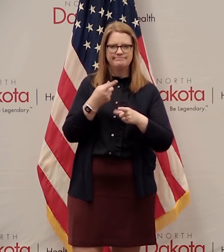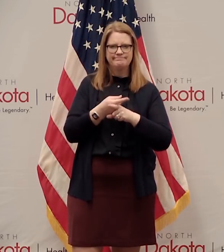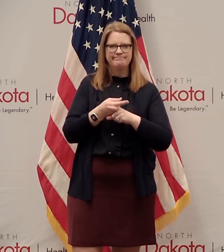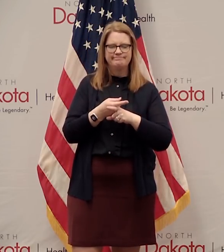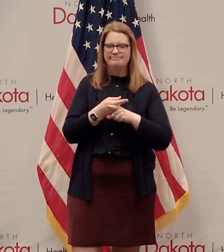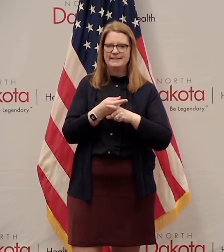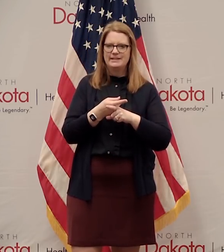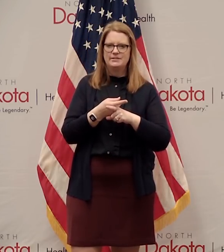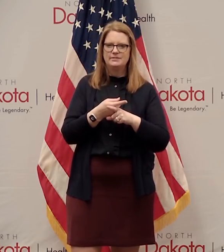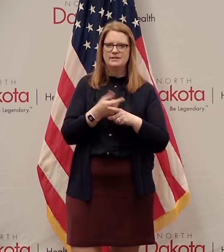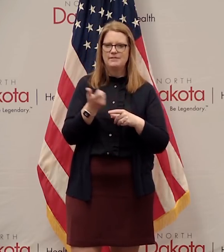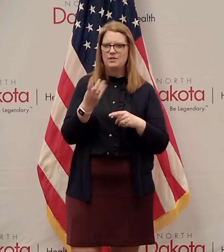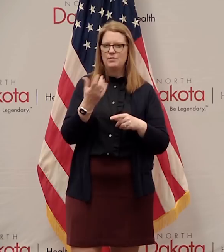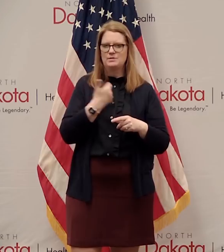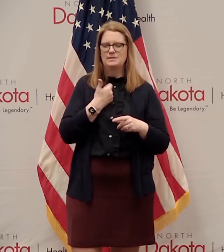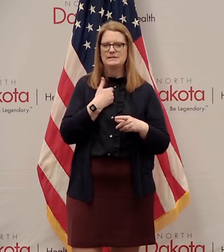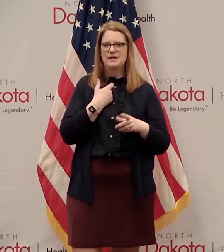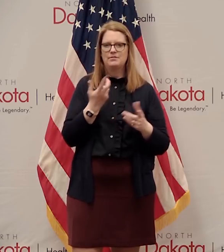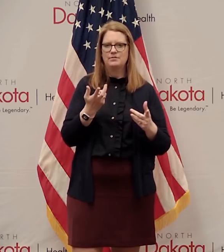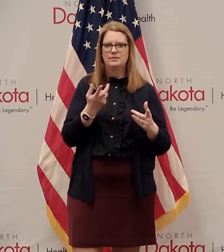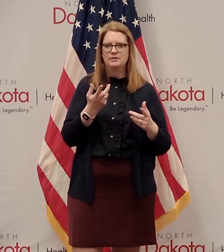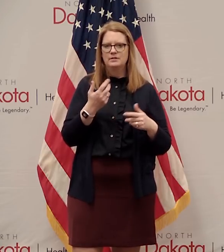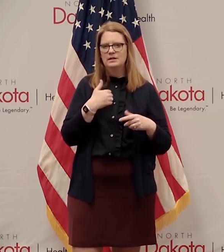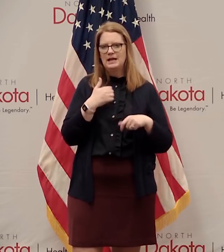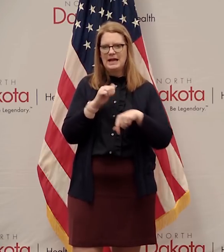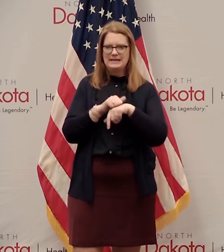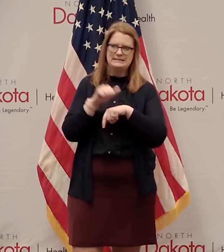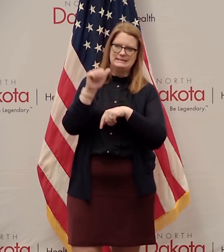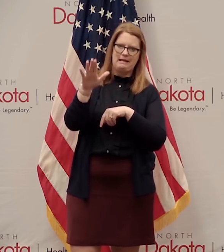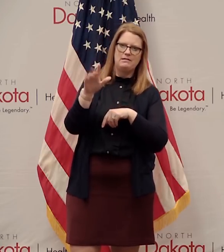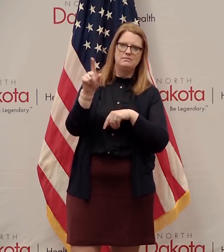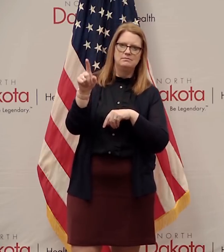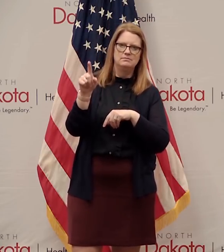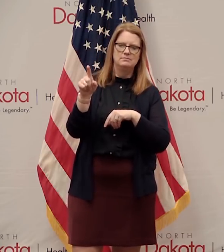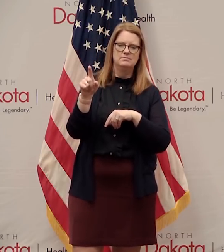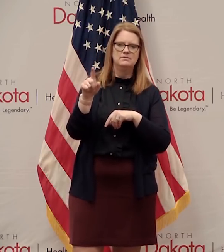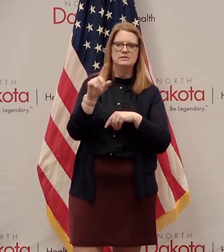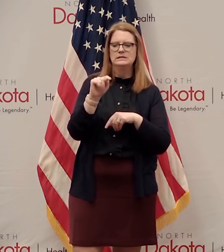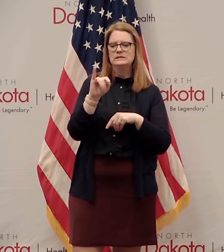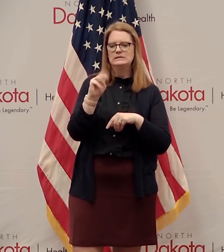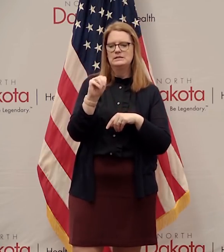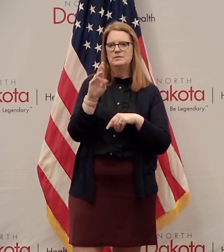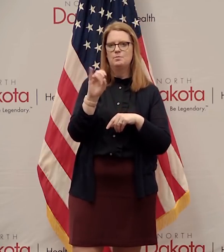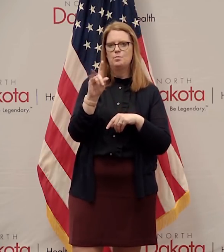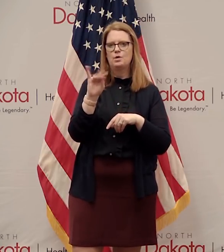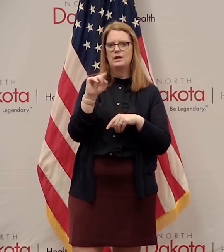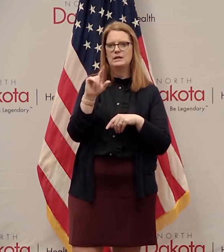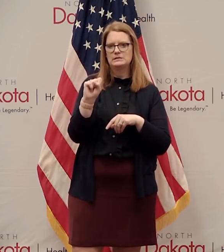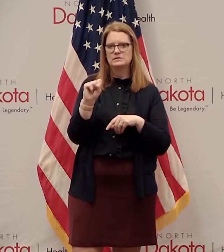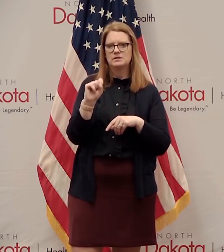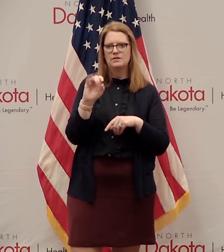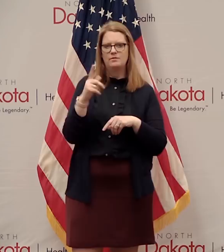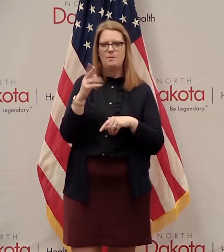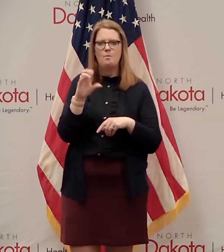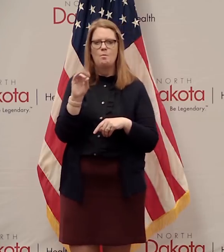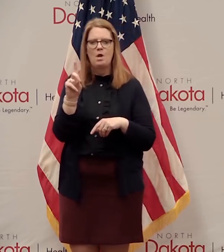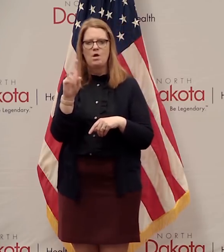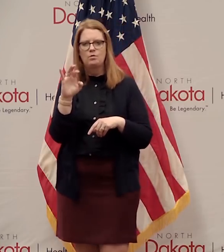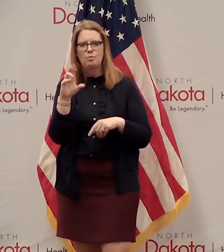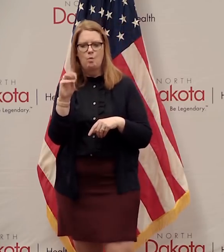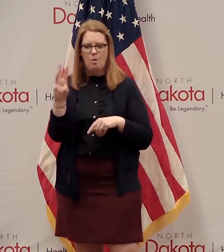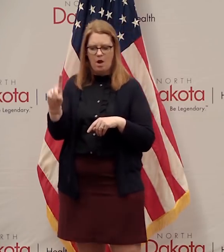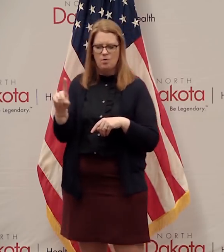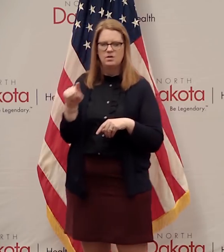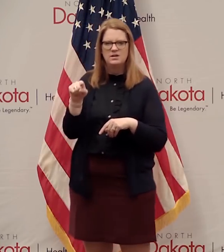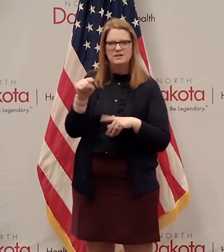reporting. I had a few of those myself. I've sent those in to Tim Brookins at Proud Crowd. They're using that data to refine